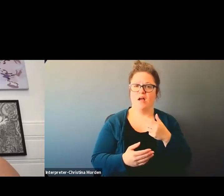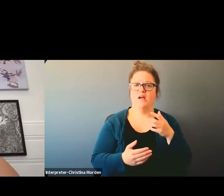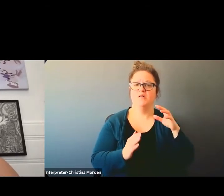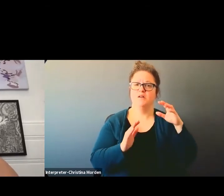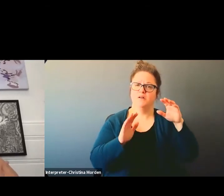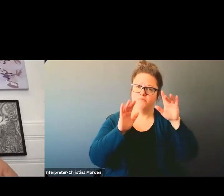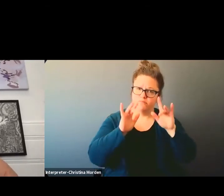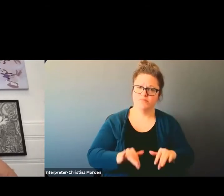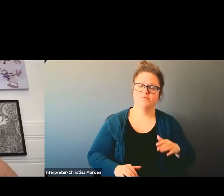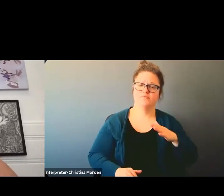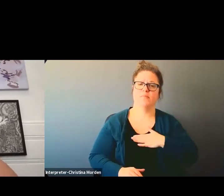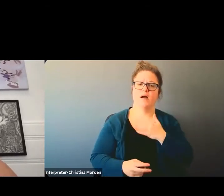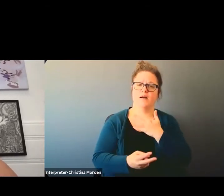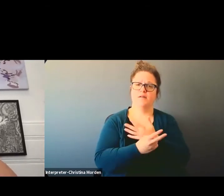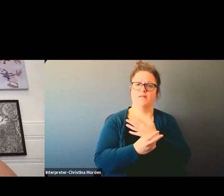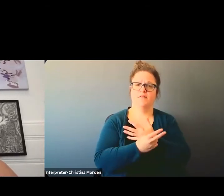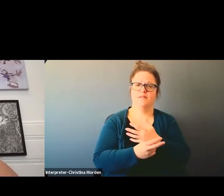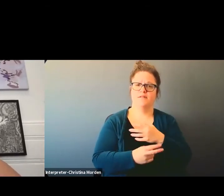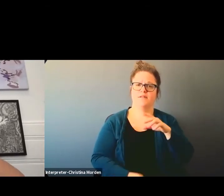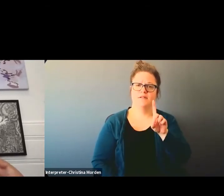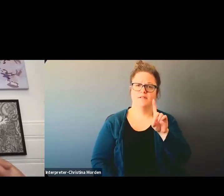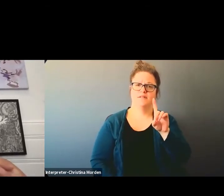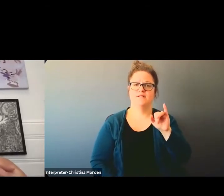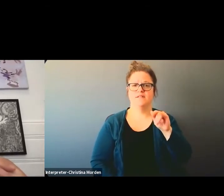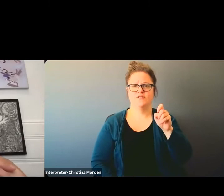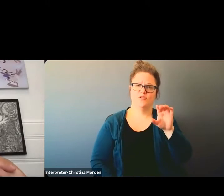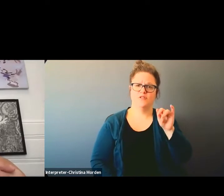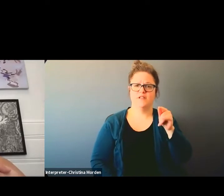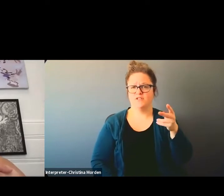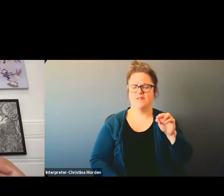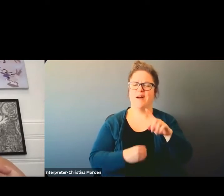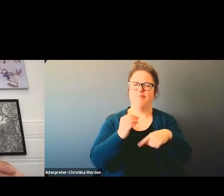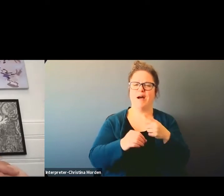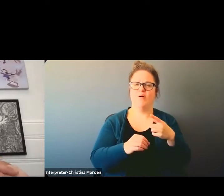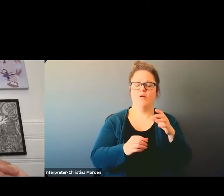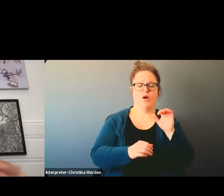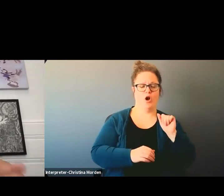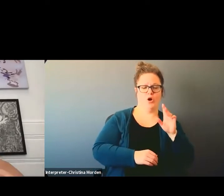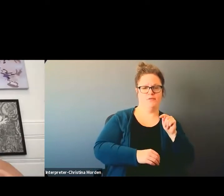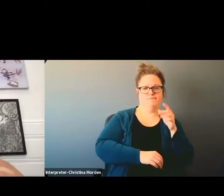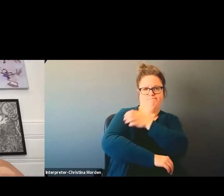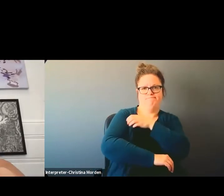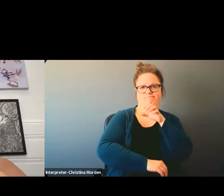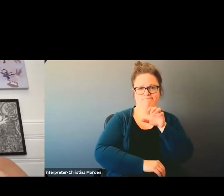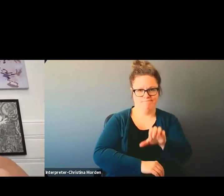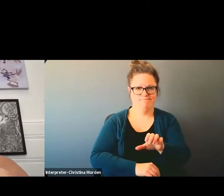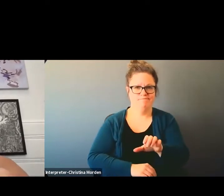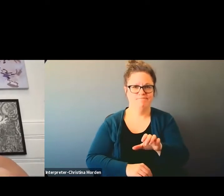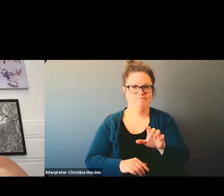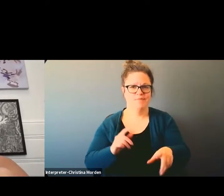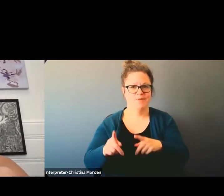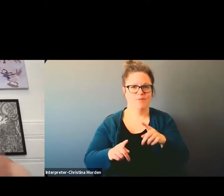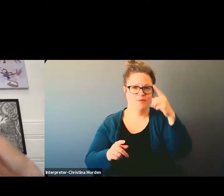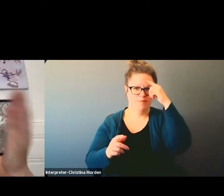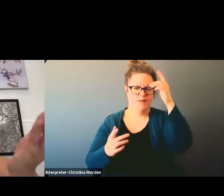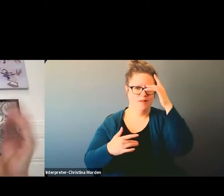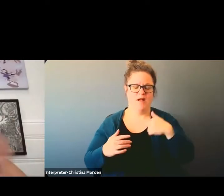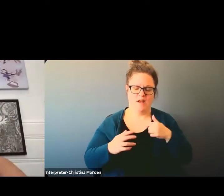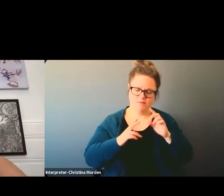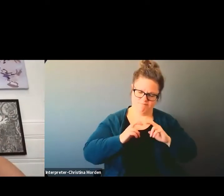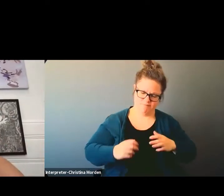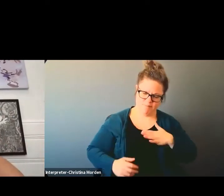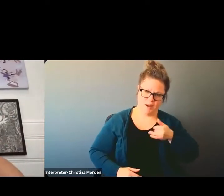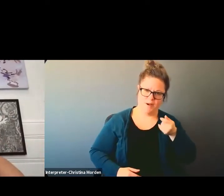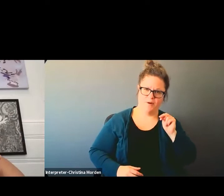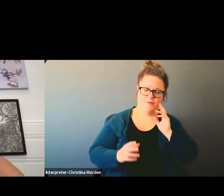about how art can be a tool of empowerment for those with mental illness by exploring my own history. So after